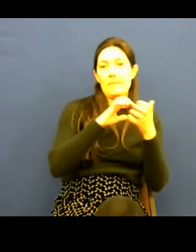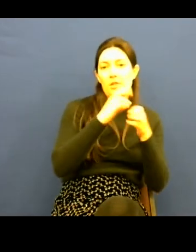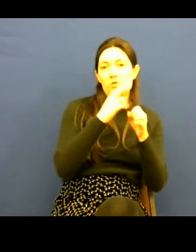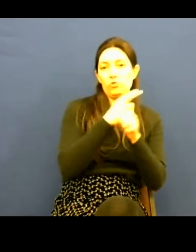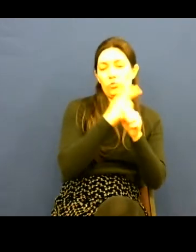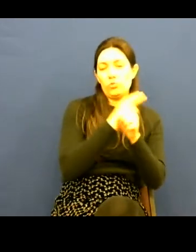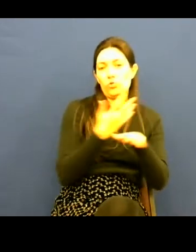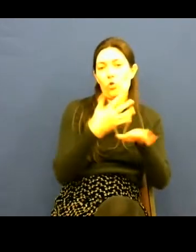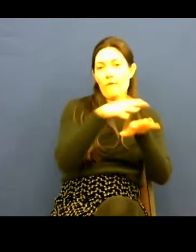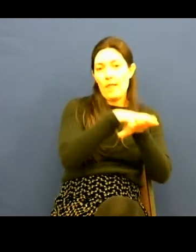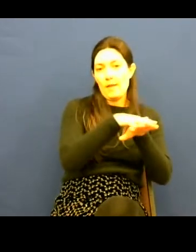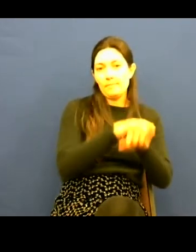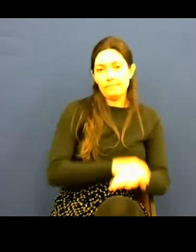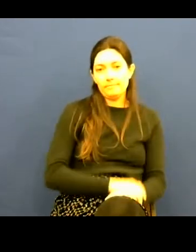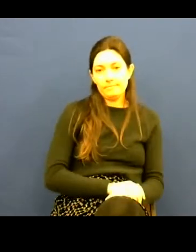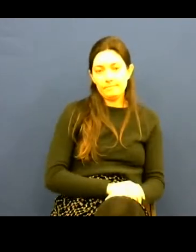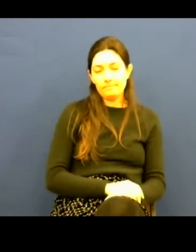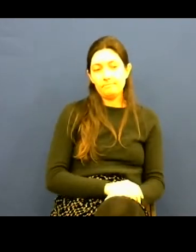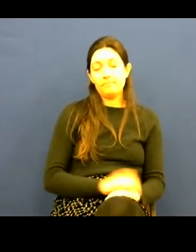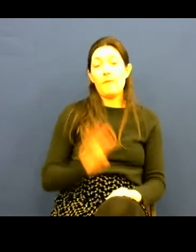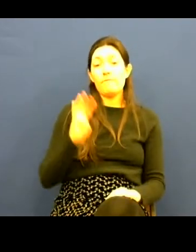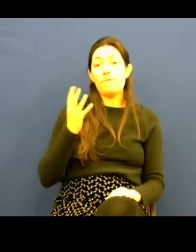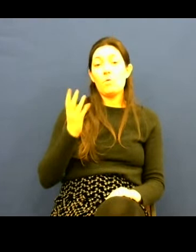Can I get my fourth resolution?